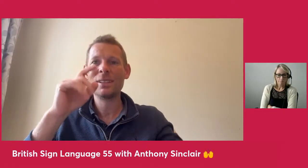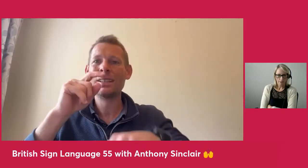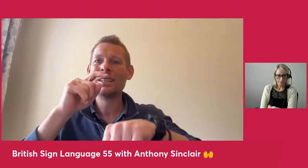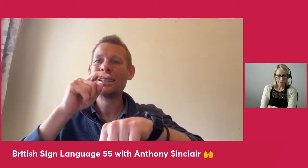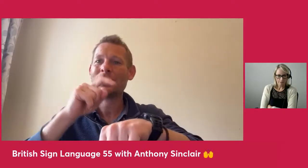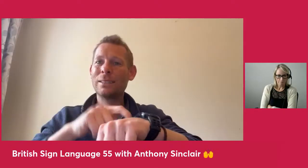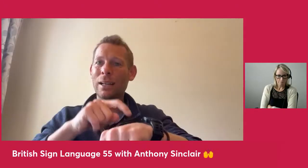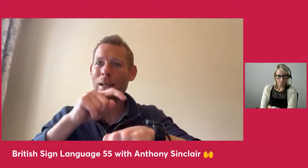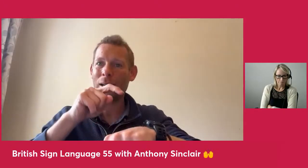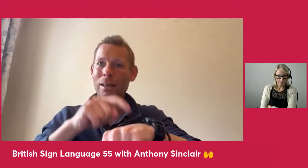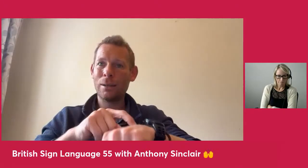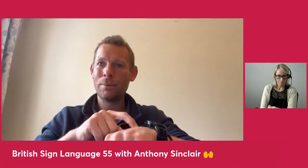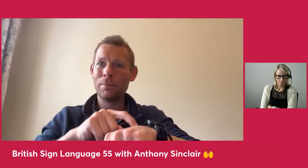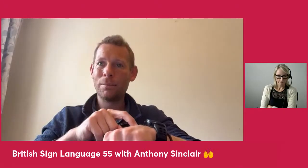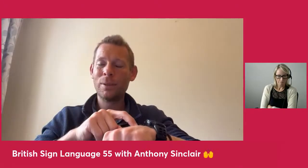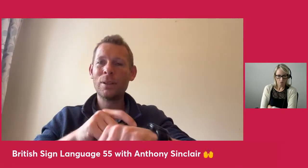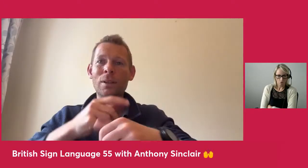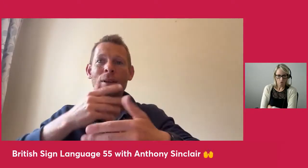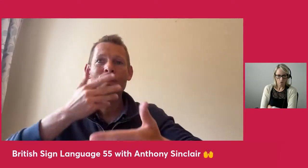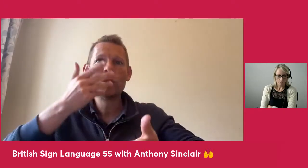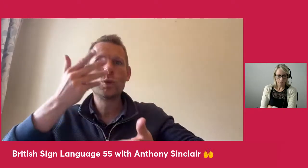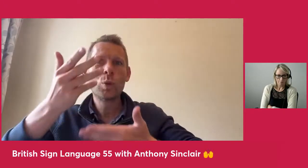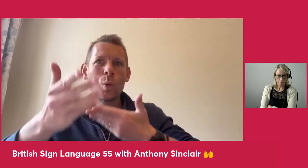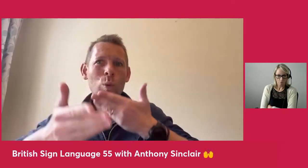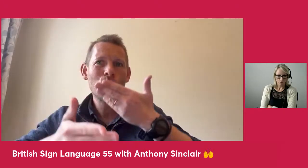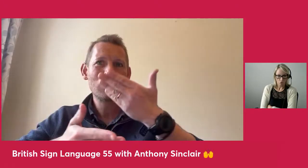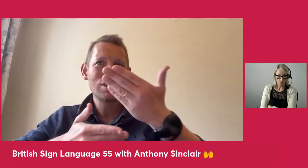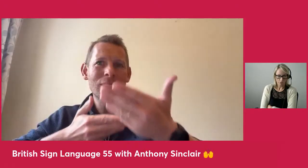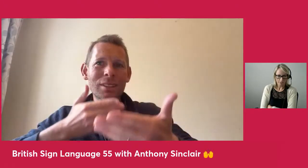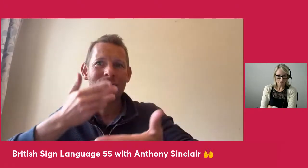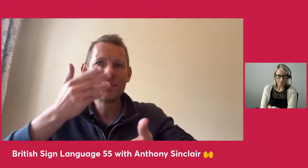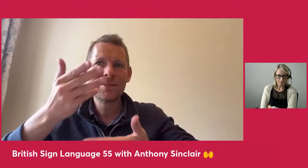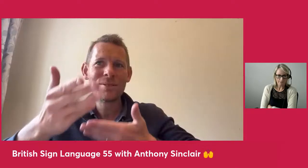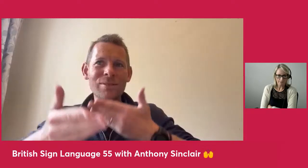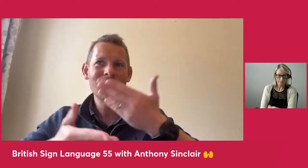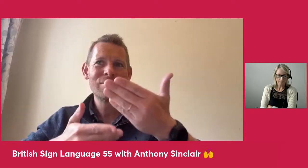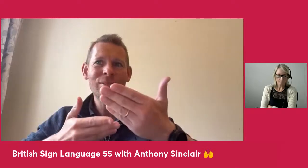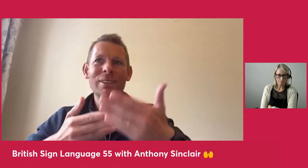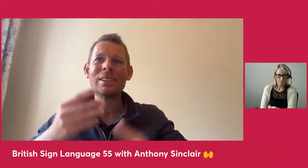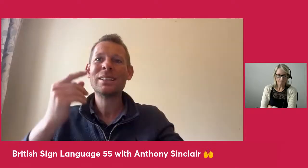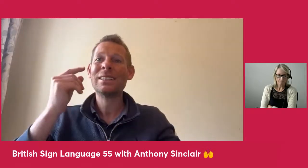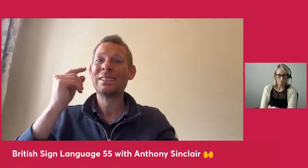and bedtime, or time for stories,